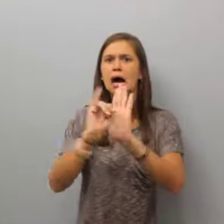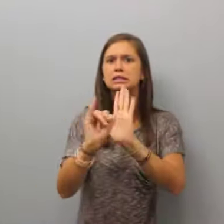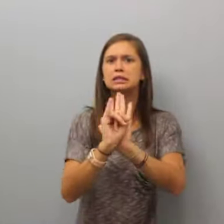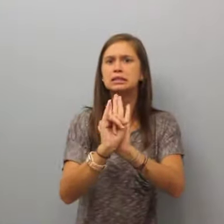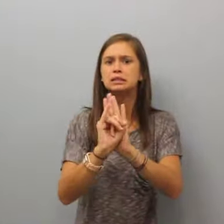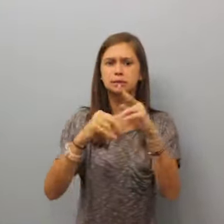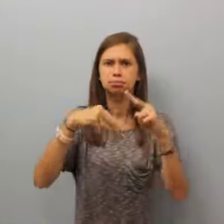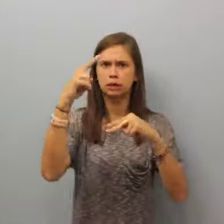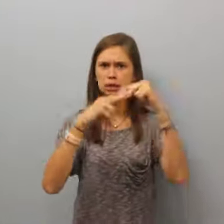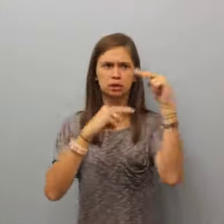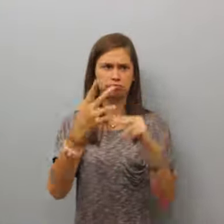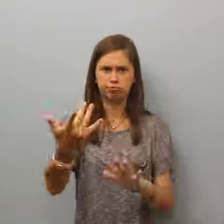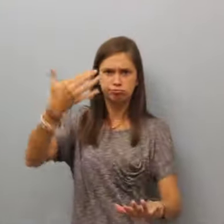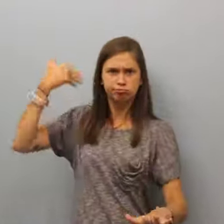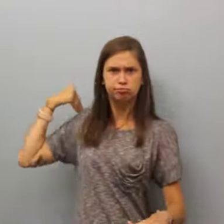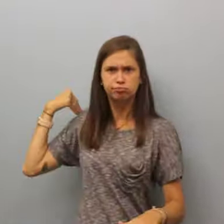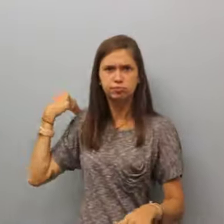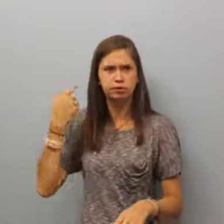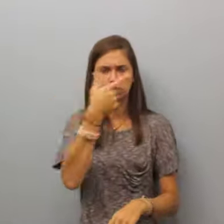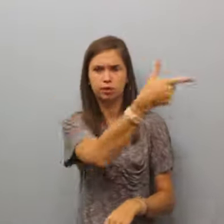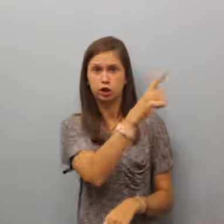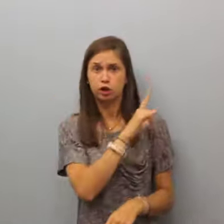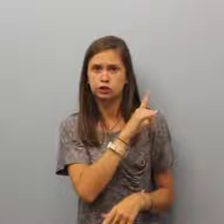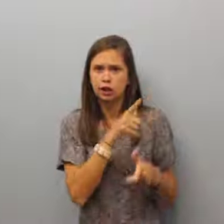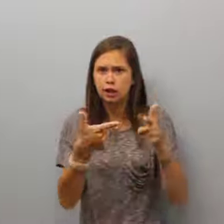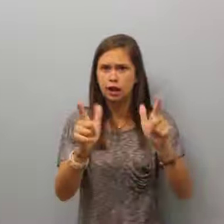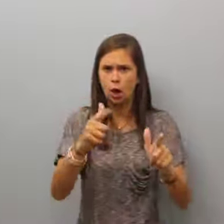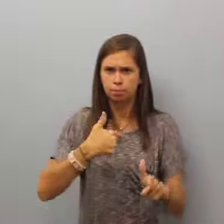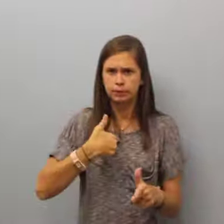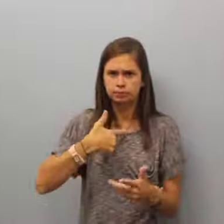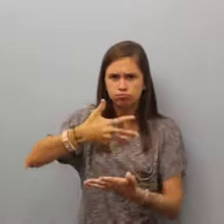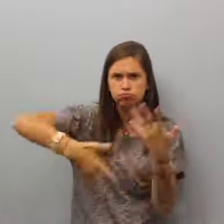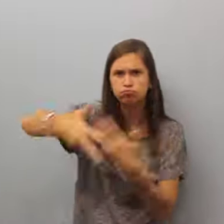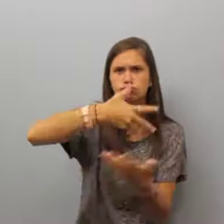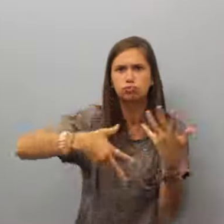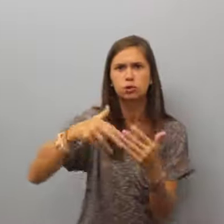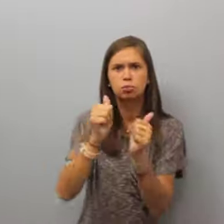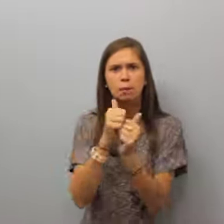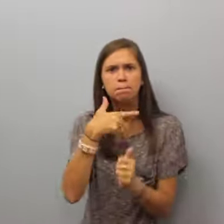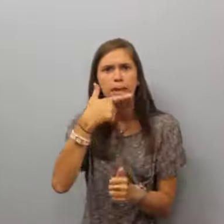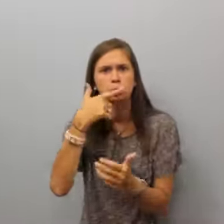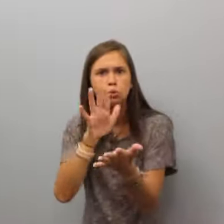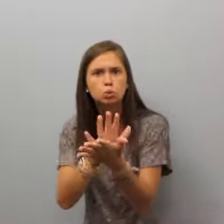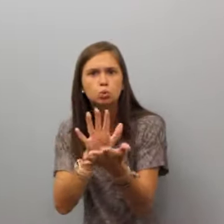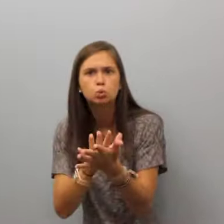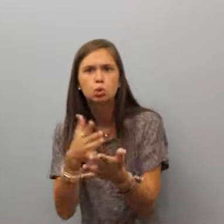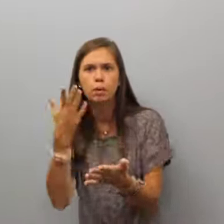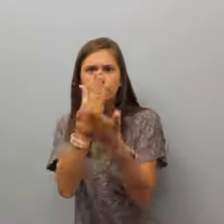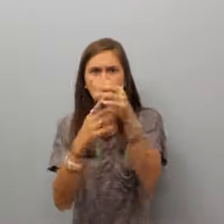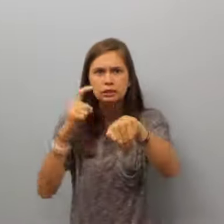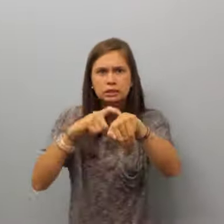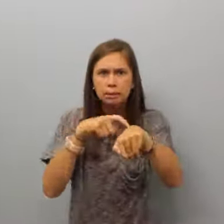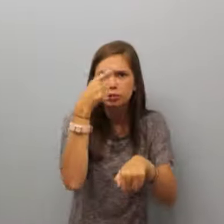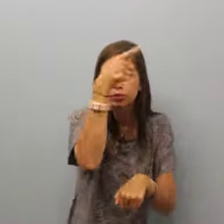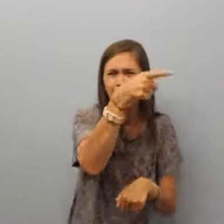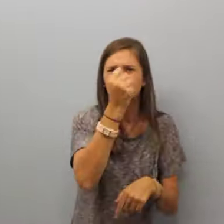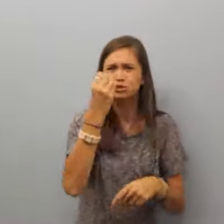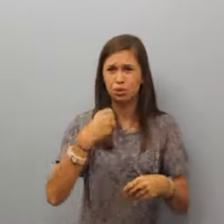know, I honestly can barely put it into words. I feel that the Learning Center gave me my identity. The Learning